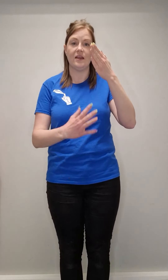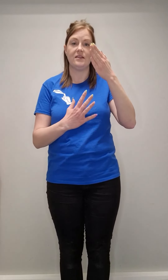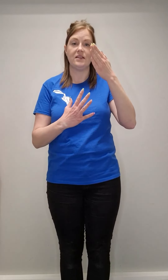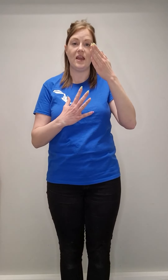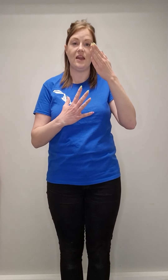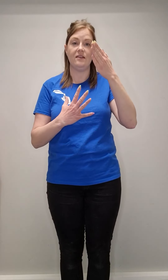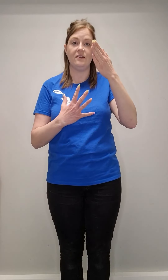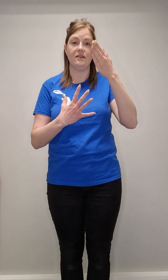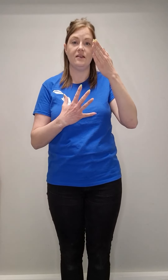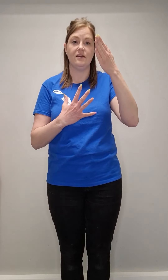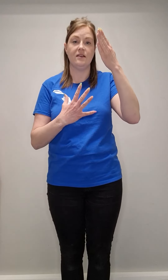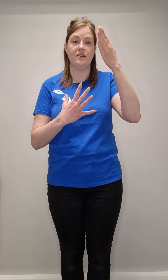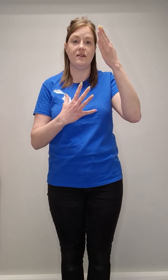And again,